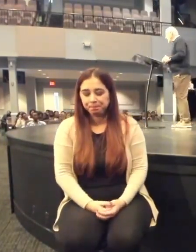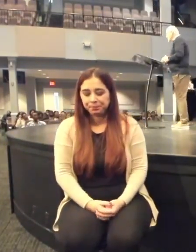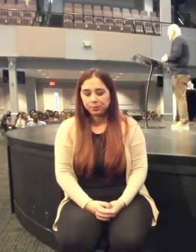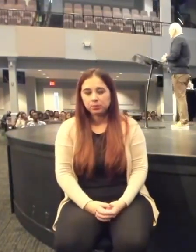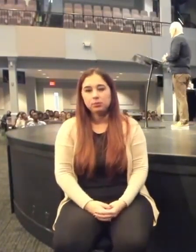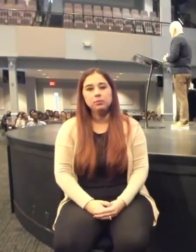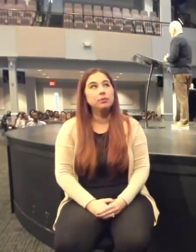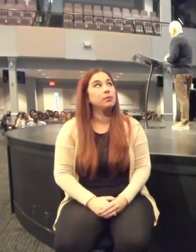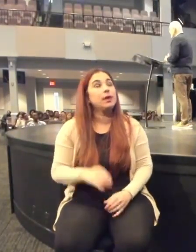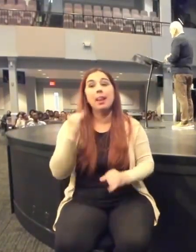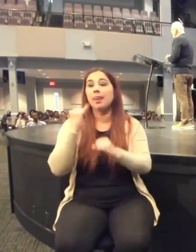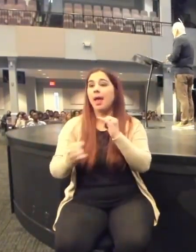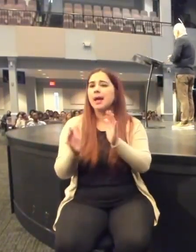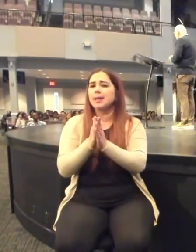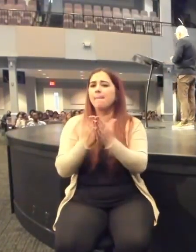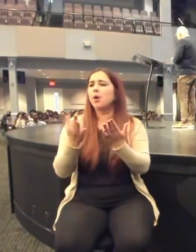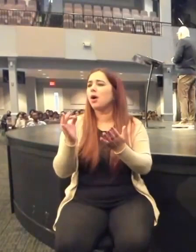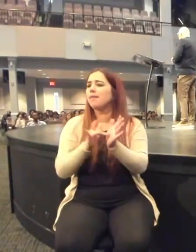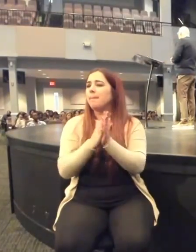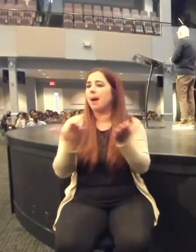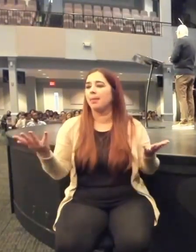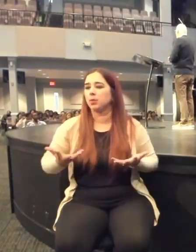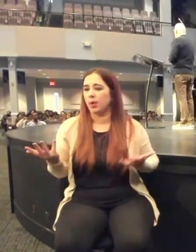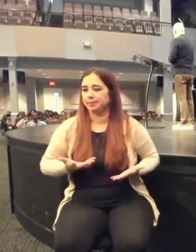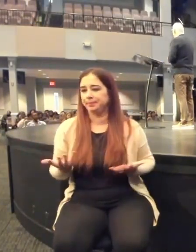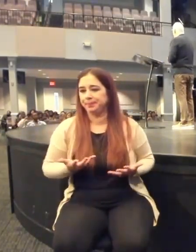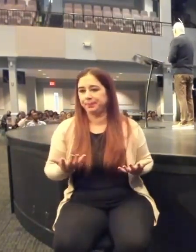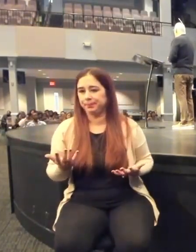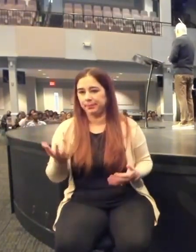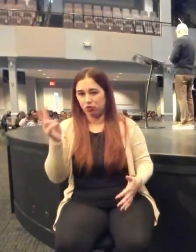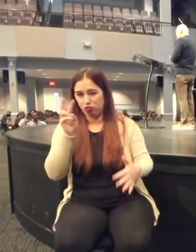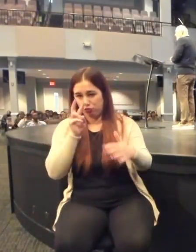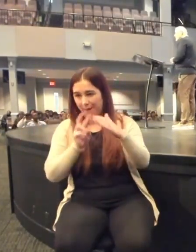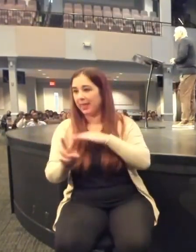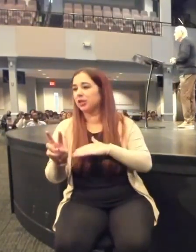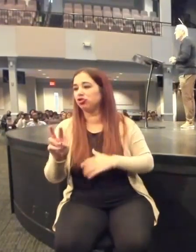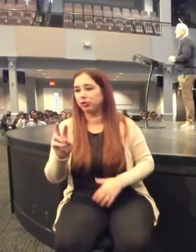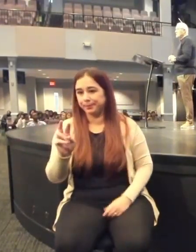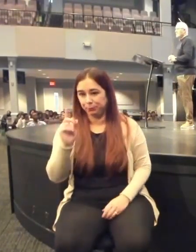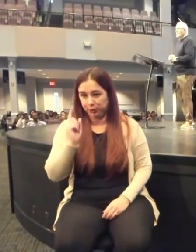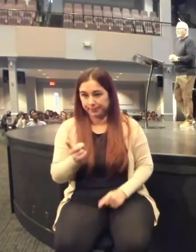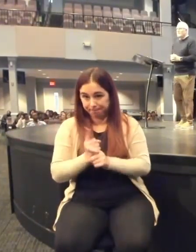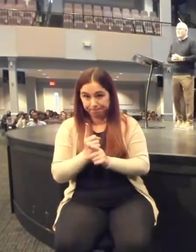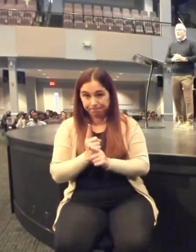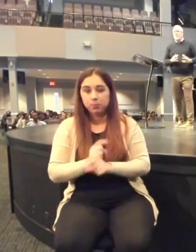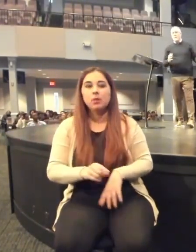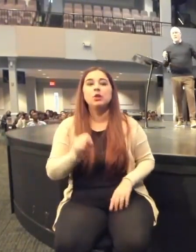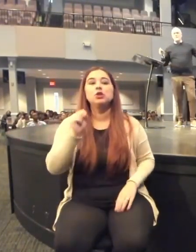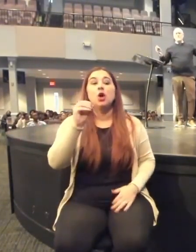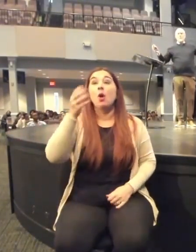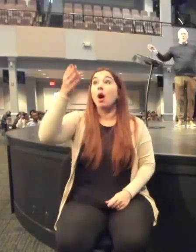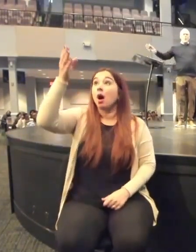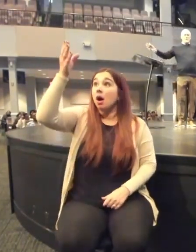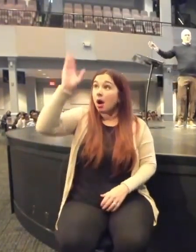What's the last book of the Bible? Does anyone know what the last book of the Bible is? The book of Revelation, right? And so God